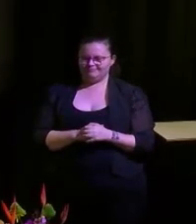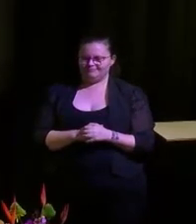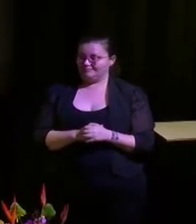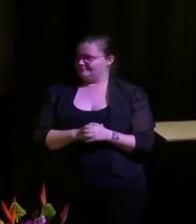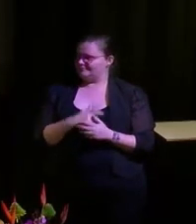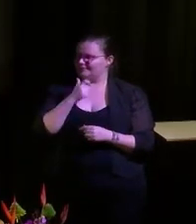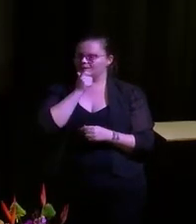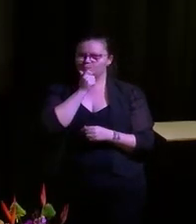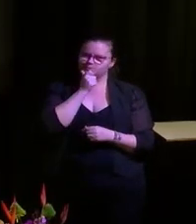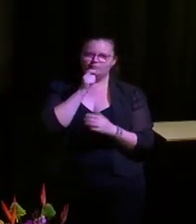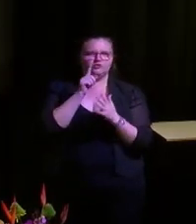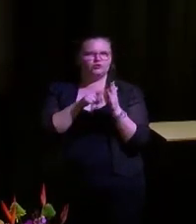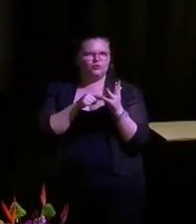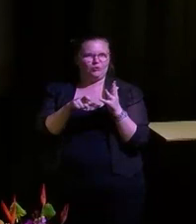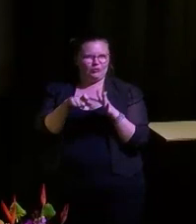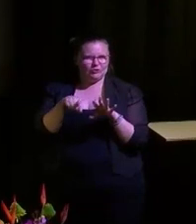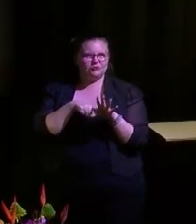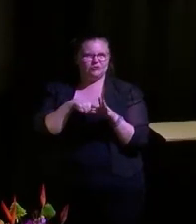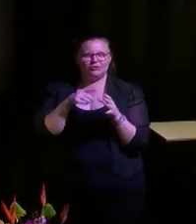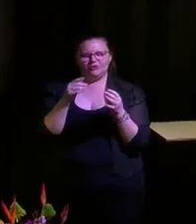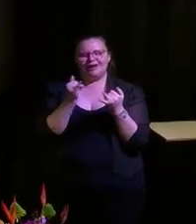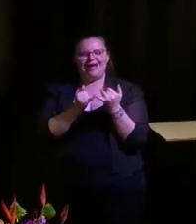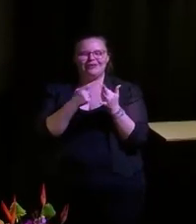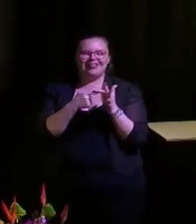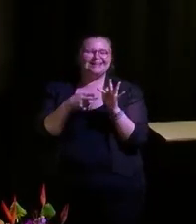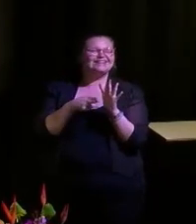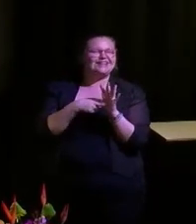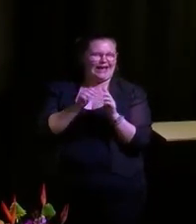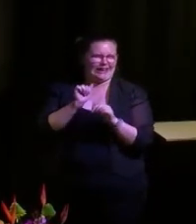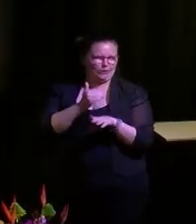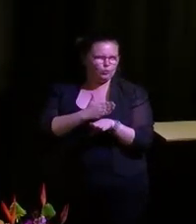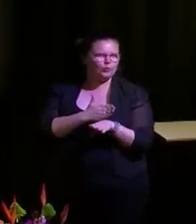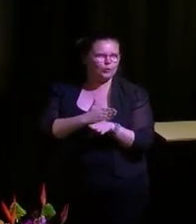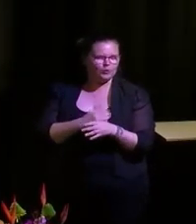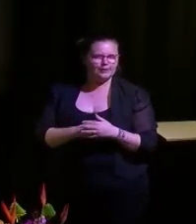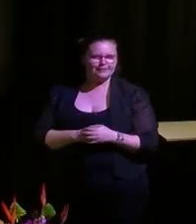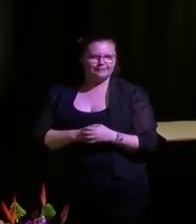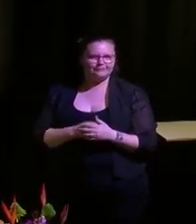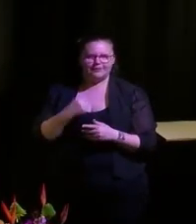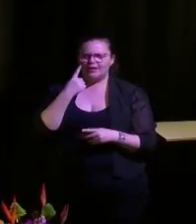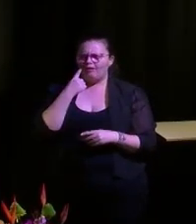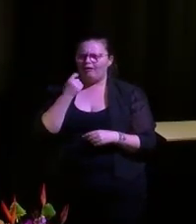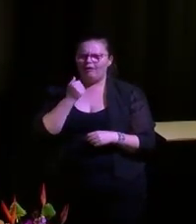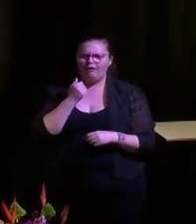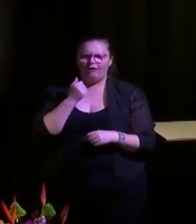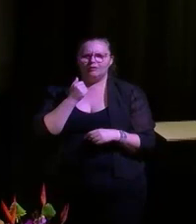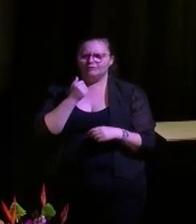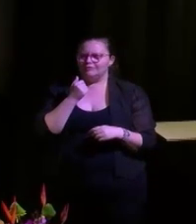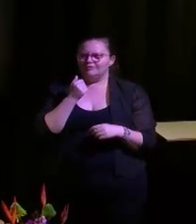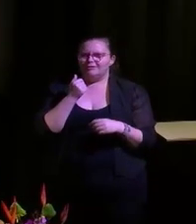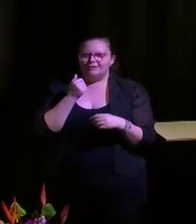Well, we were just looking at Uncle Ken Fido's work. Oh, yes. And we were discussing that and wishing we could see the articulation